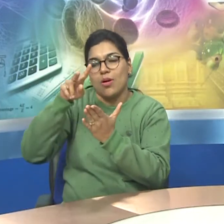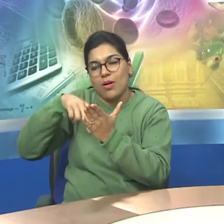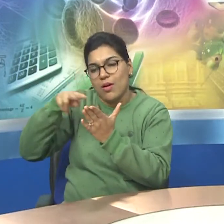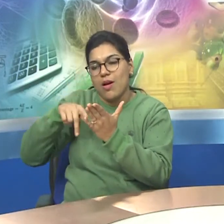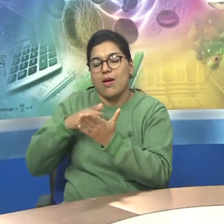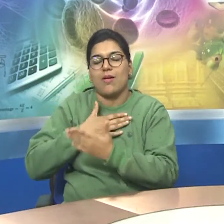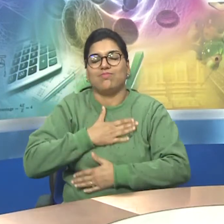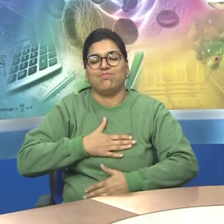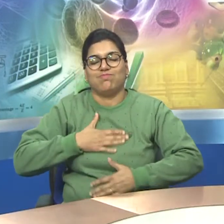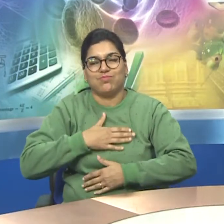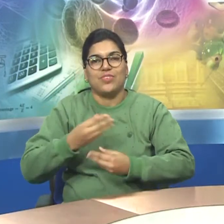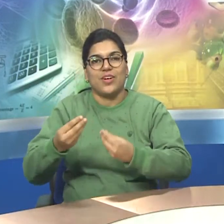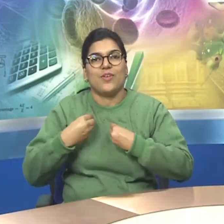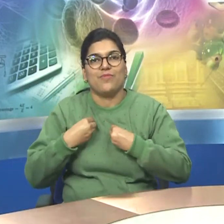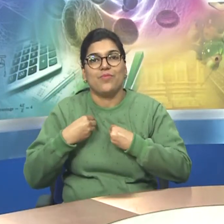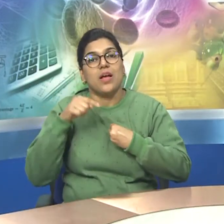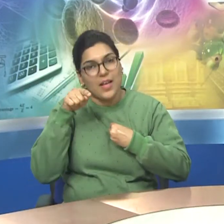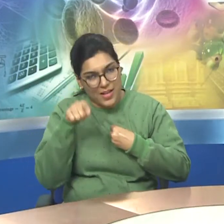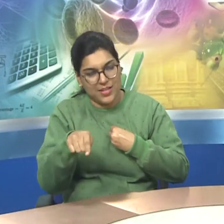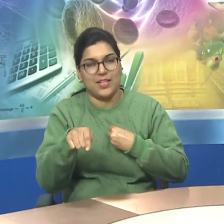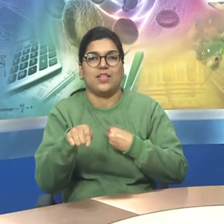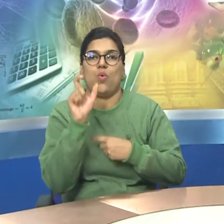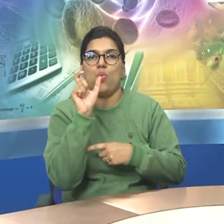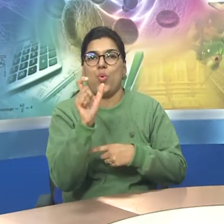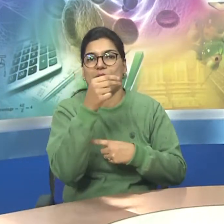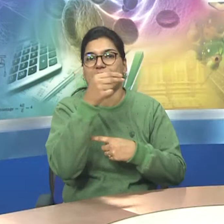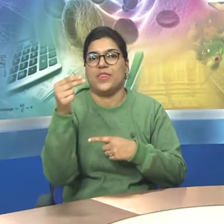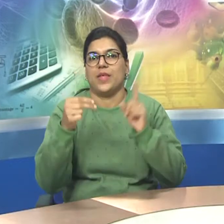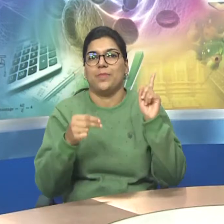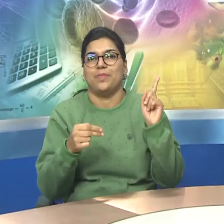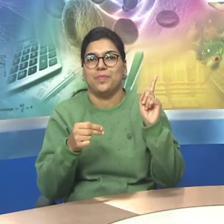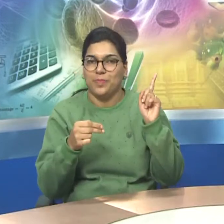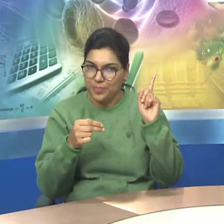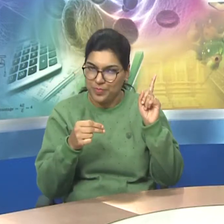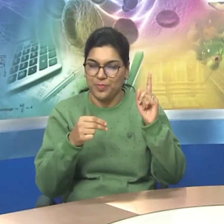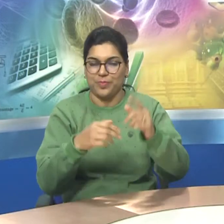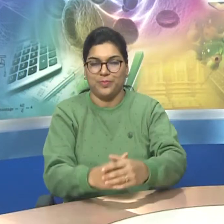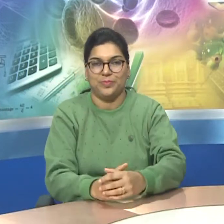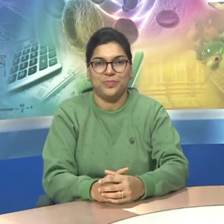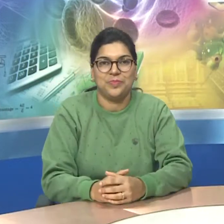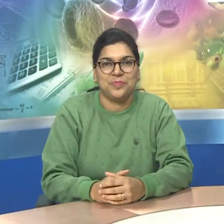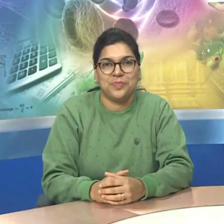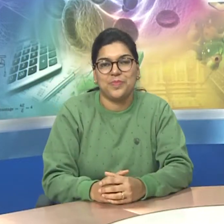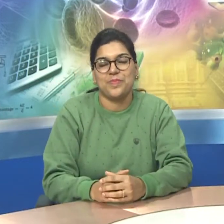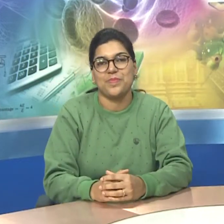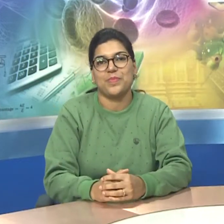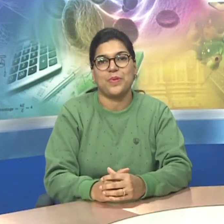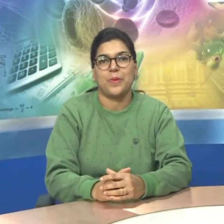those activities which you do in your free time, they are all called as leisure.